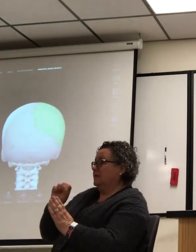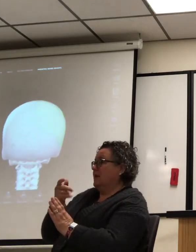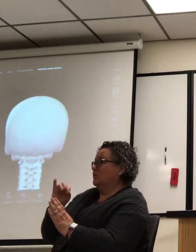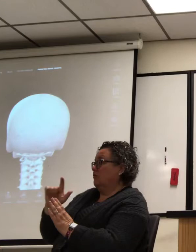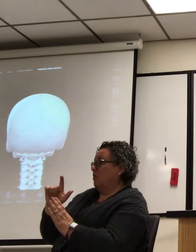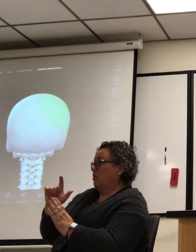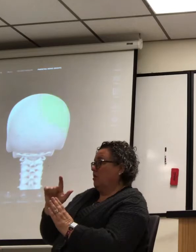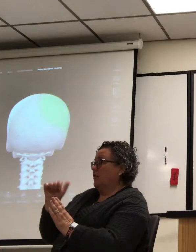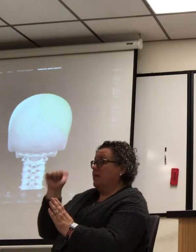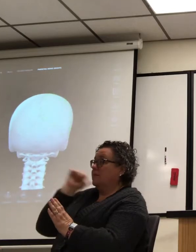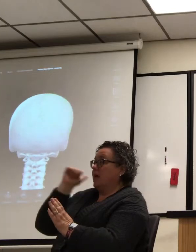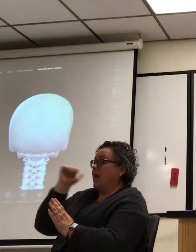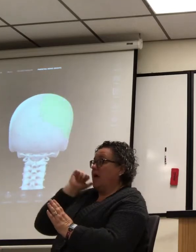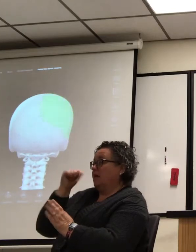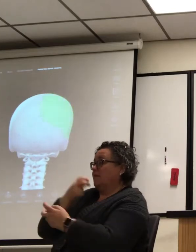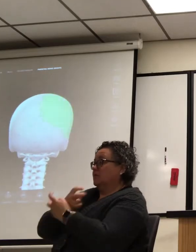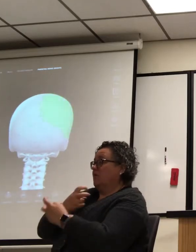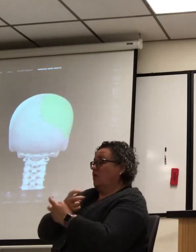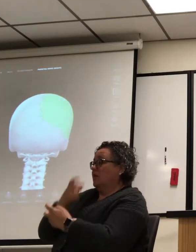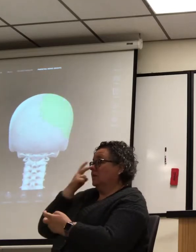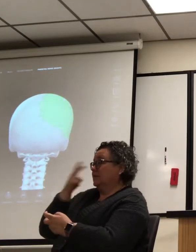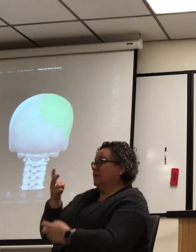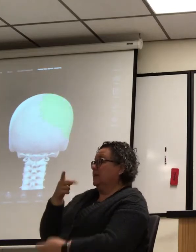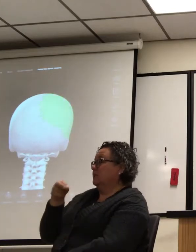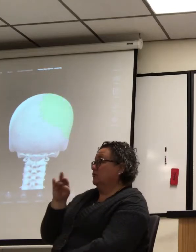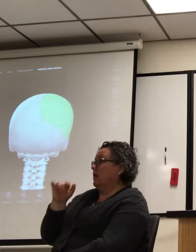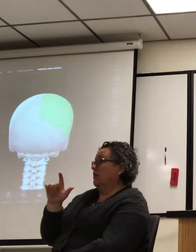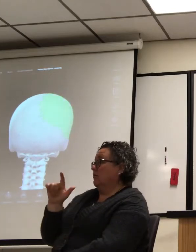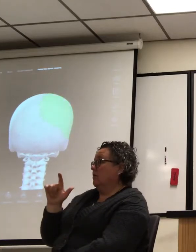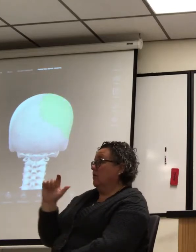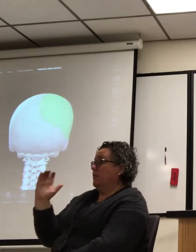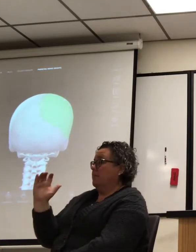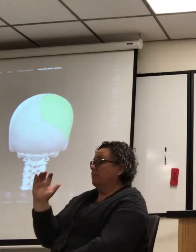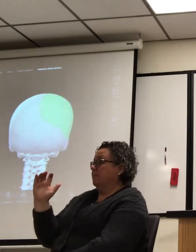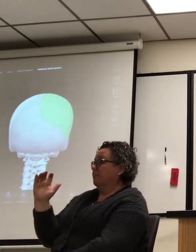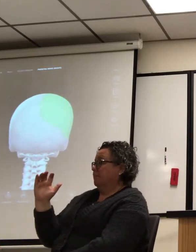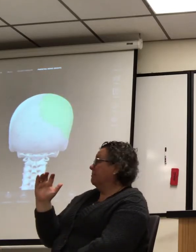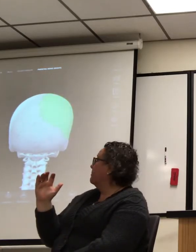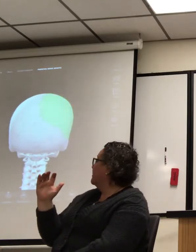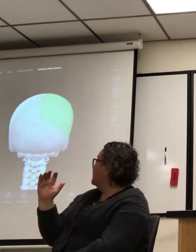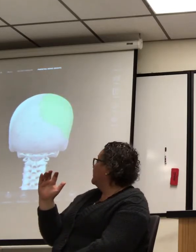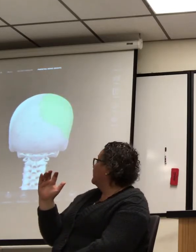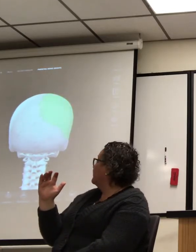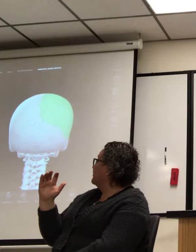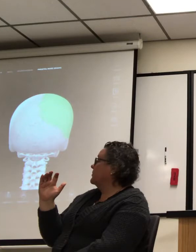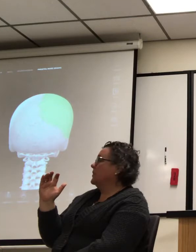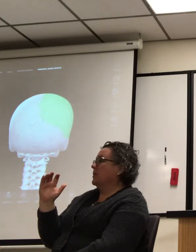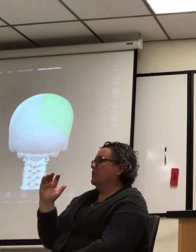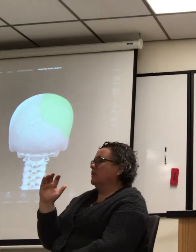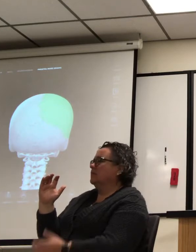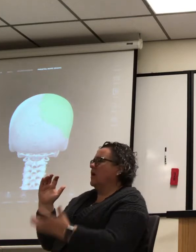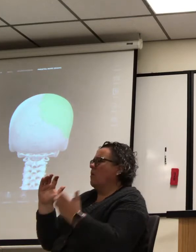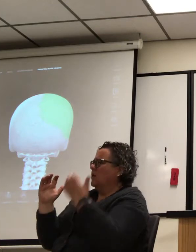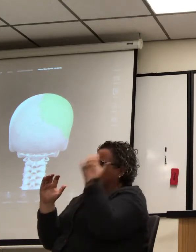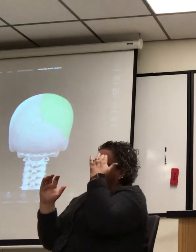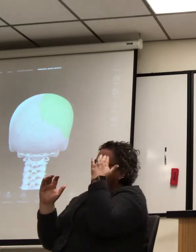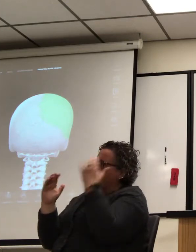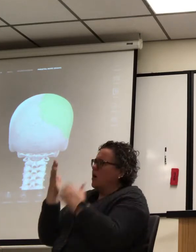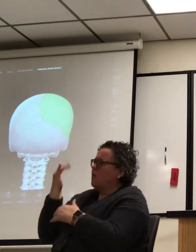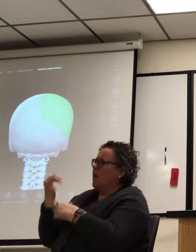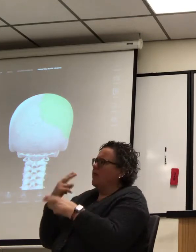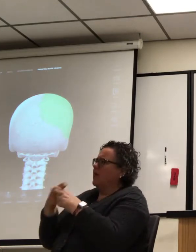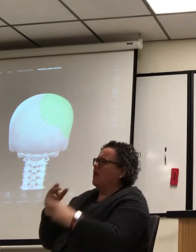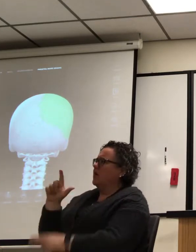Here's the back of the skull. Do you see the parietal bone highlighted on one side? I want you to know why they call it Lambdoid